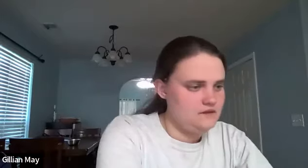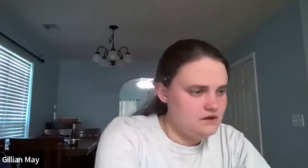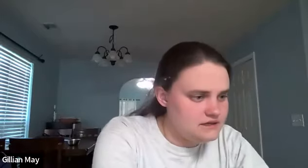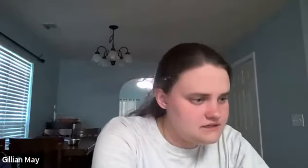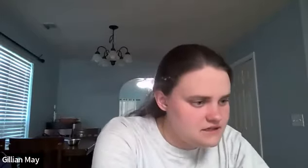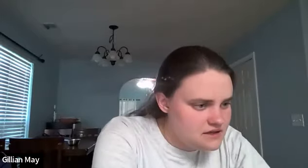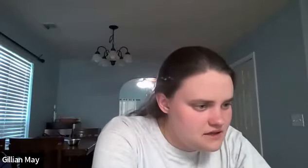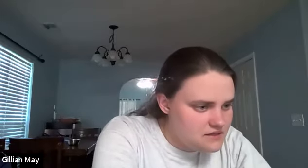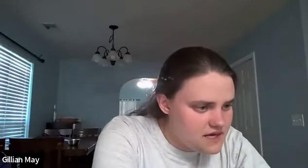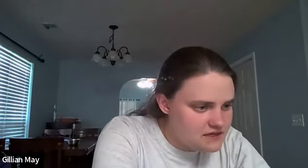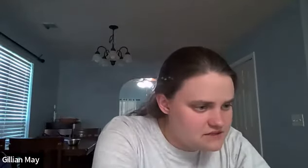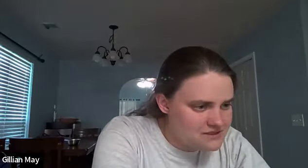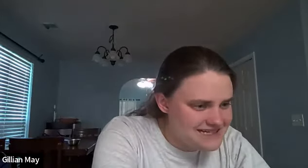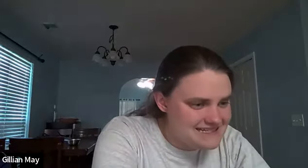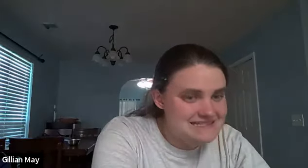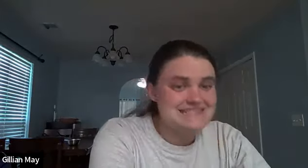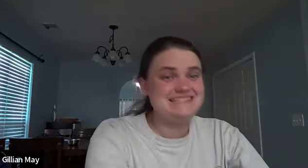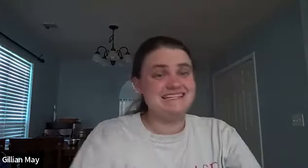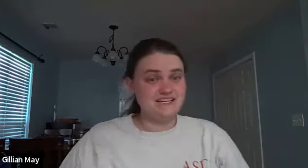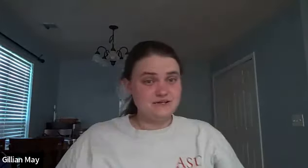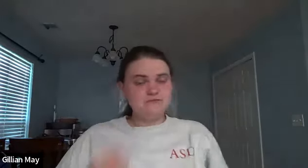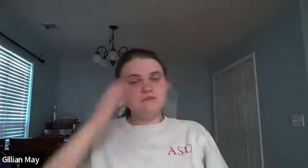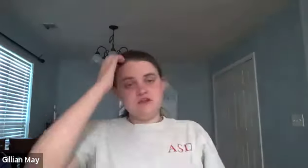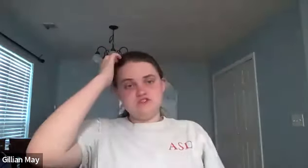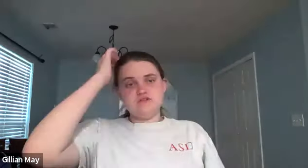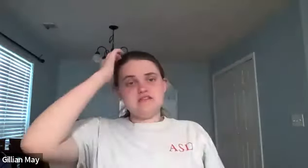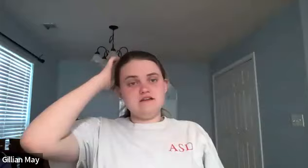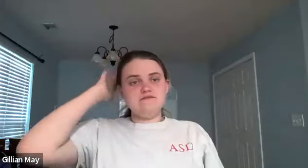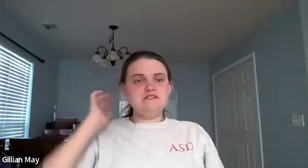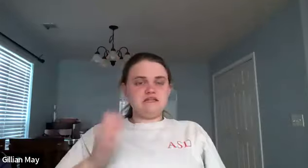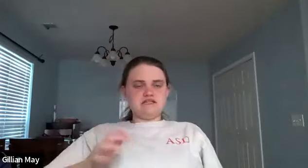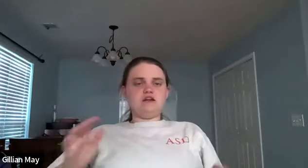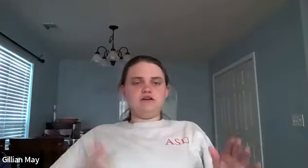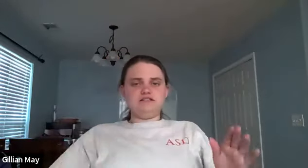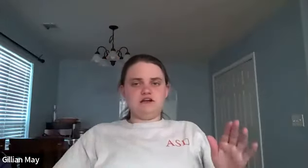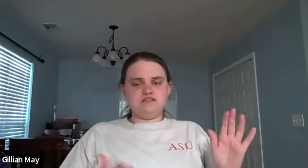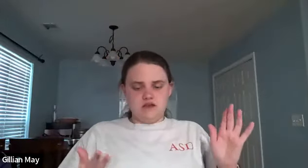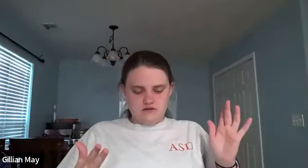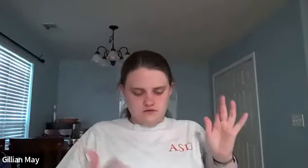All right. The next one is sick. So the sign for sick, and it's kind of hard to tell or hard to